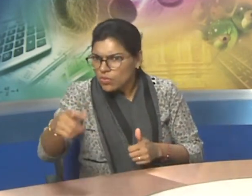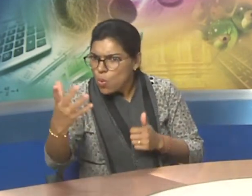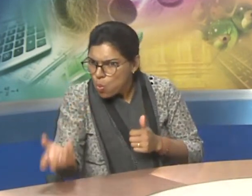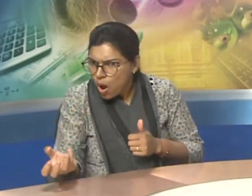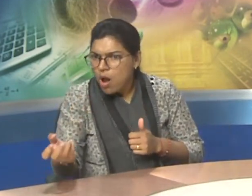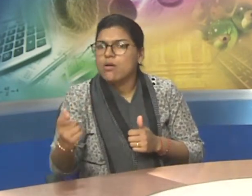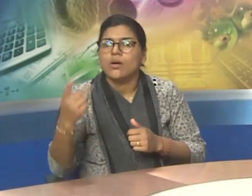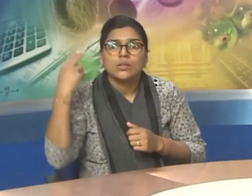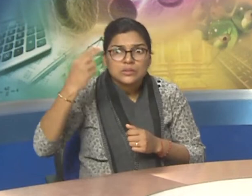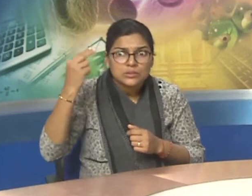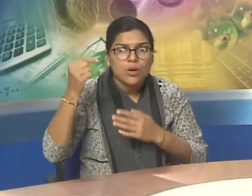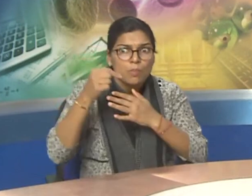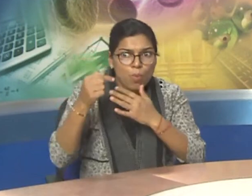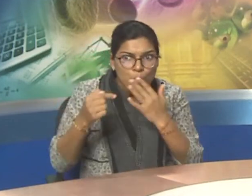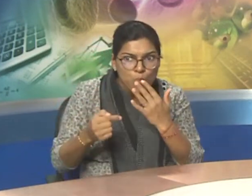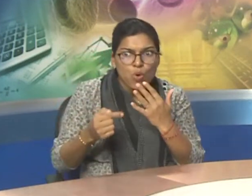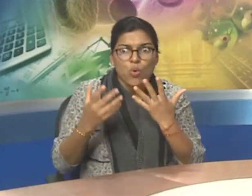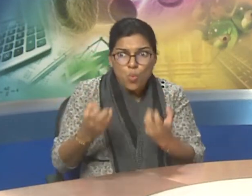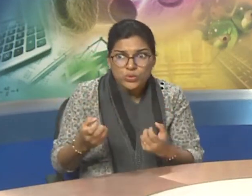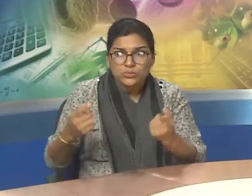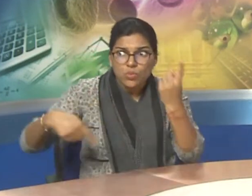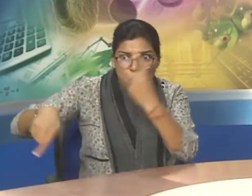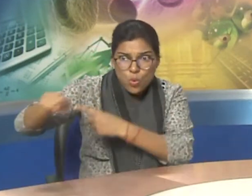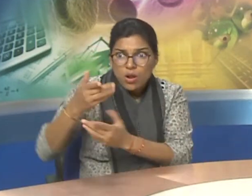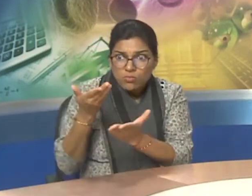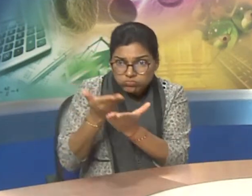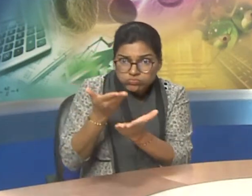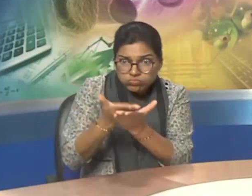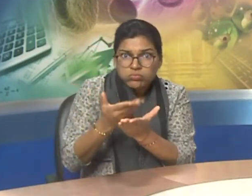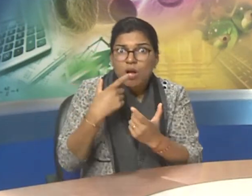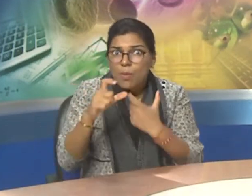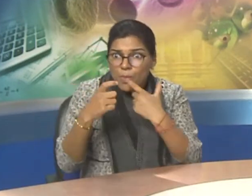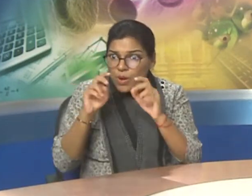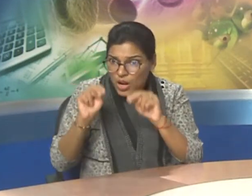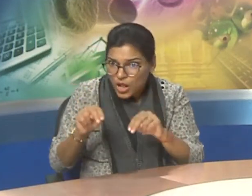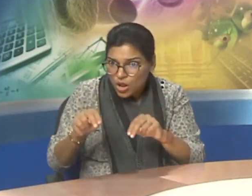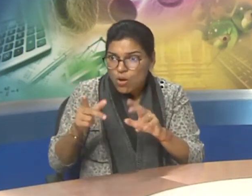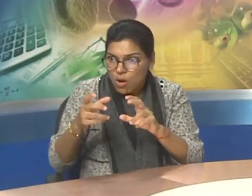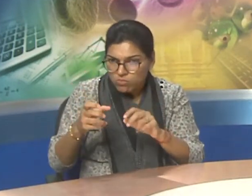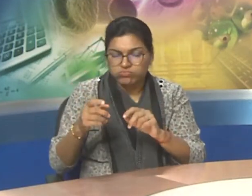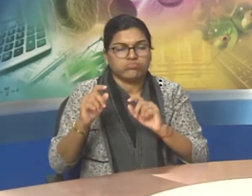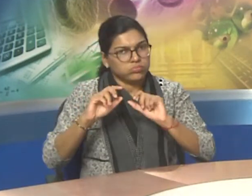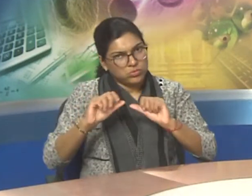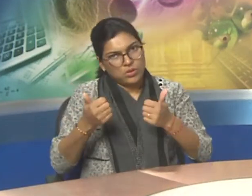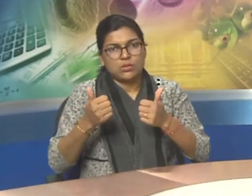The library buildings are also, it can be one, it can be many, as per the need.